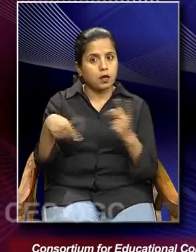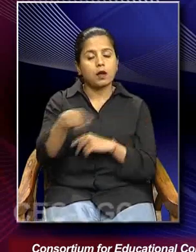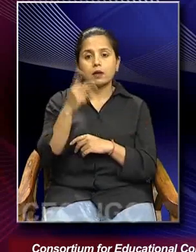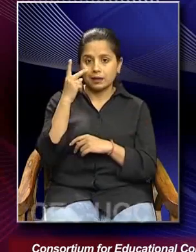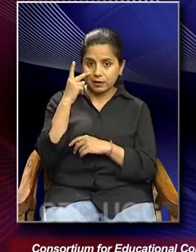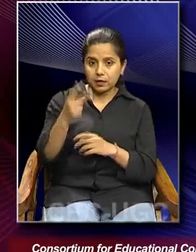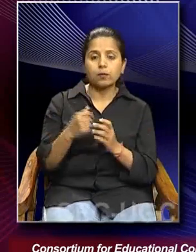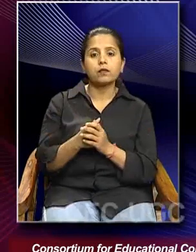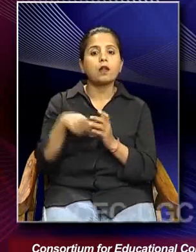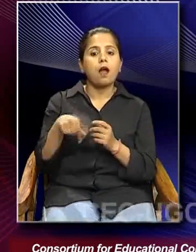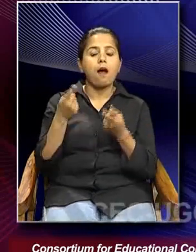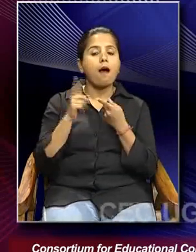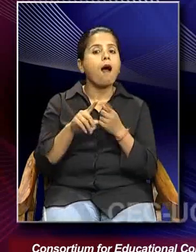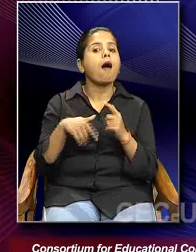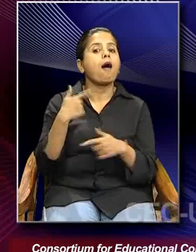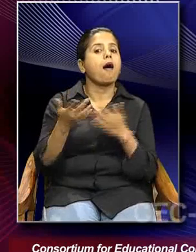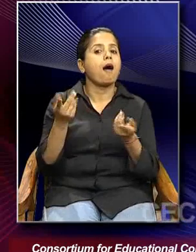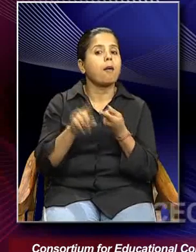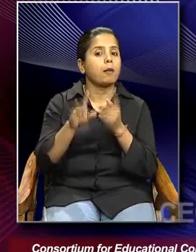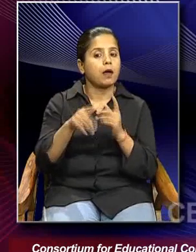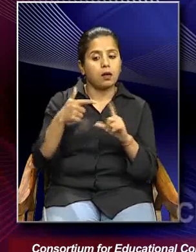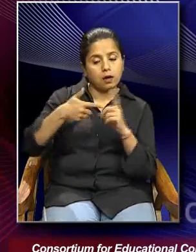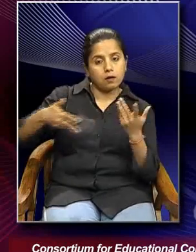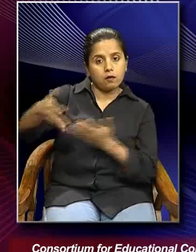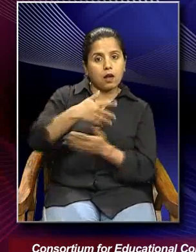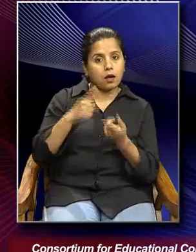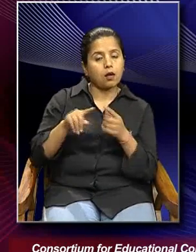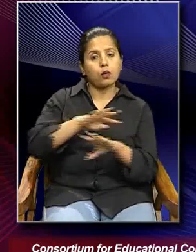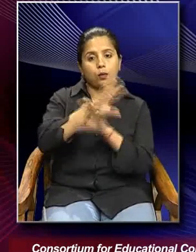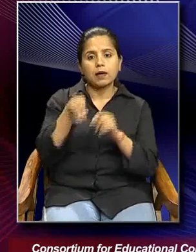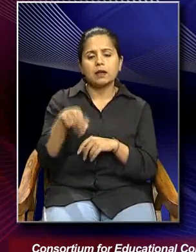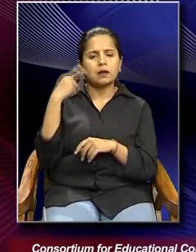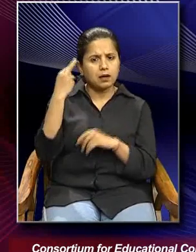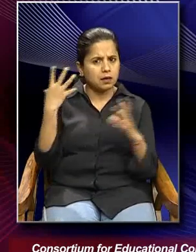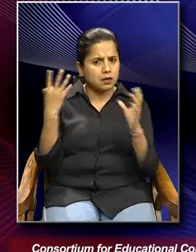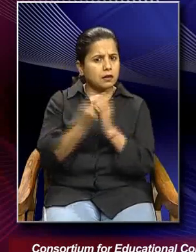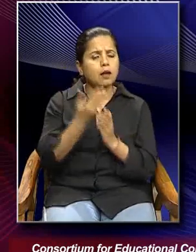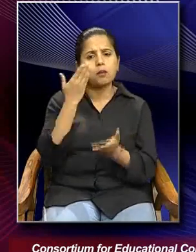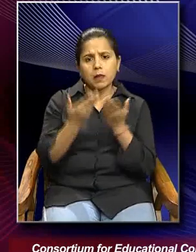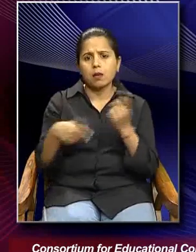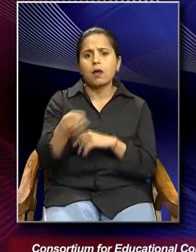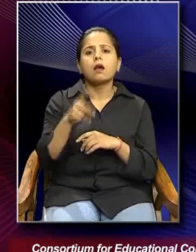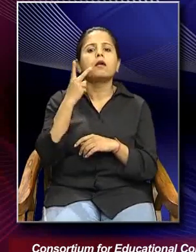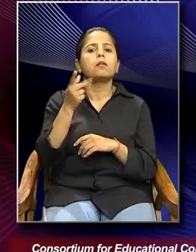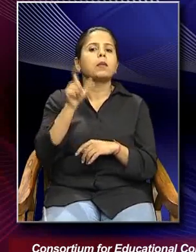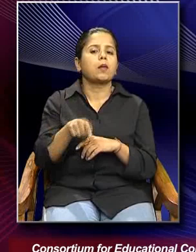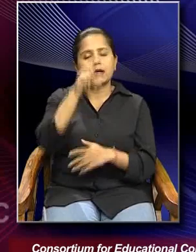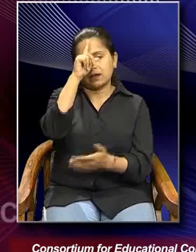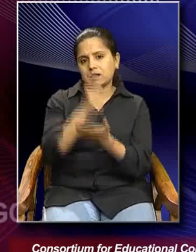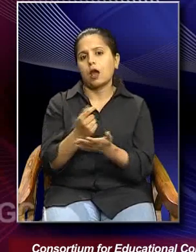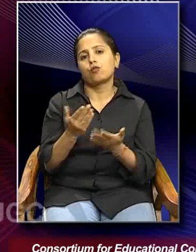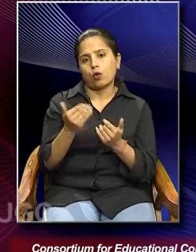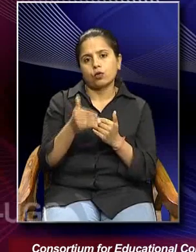of the prevailing environmental conditions. So all these factors together may propel somebody to decide whether they want